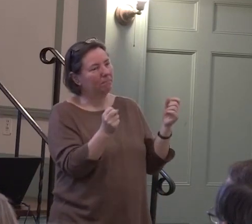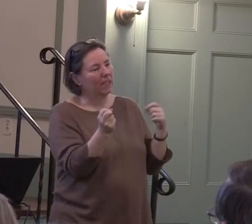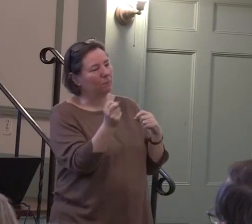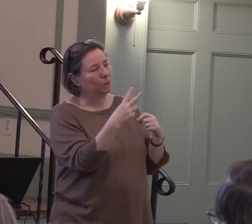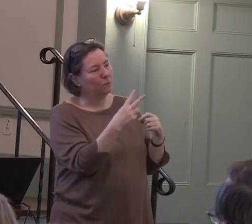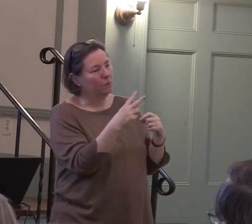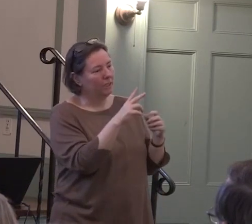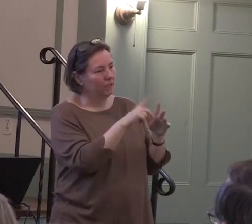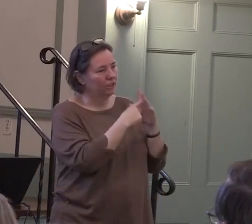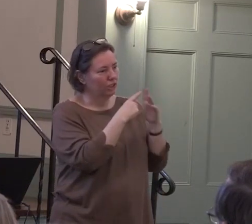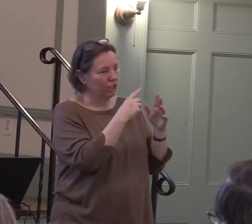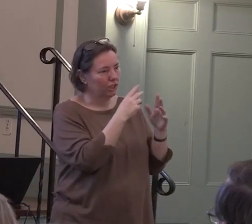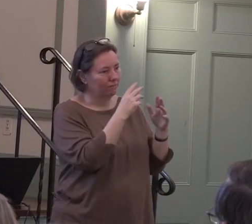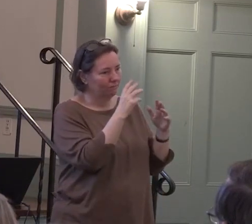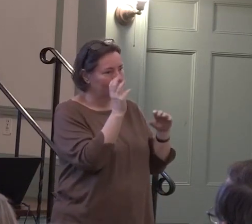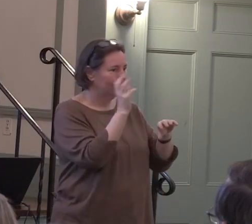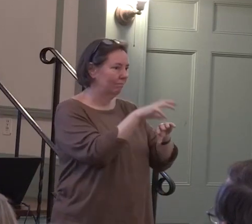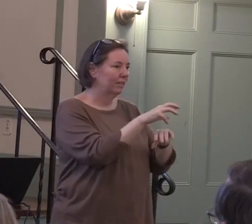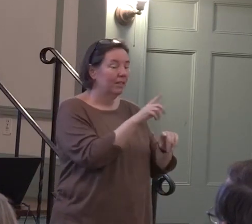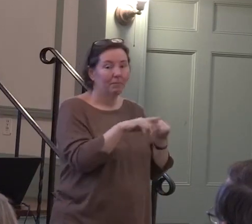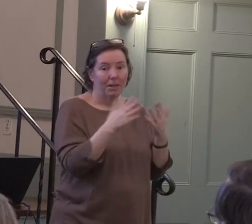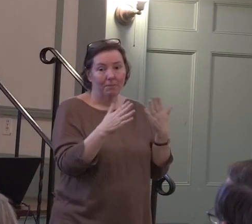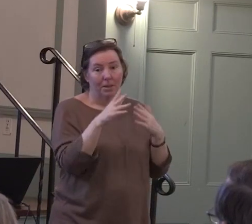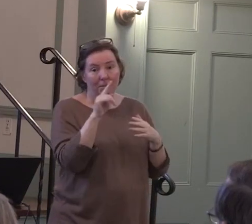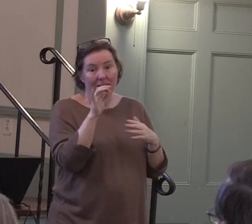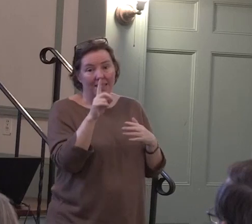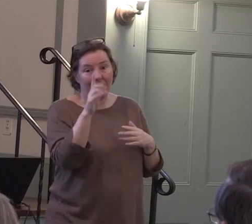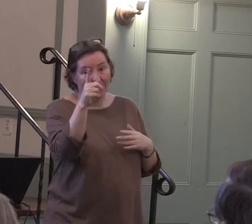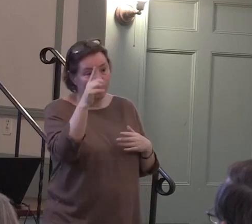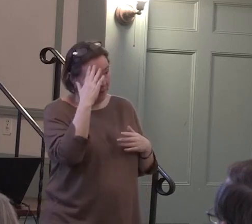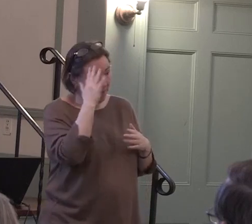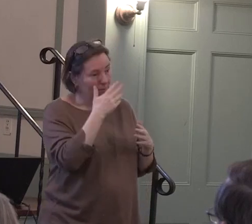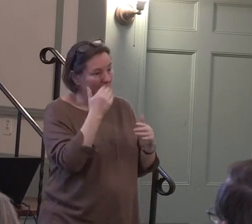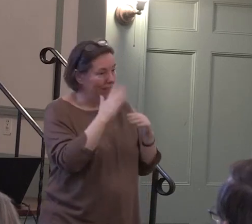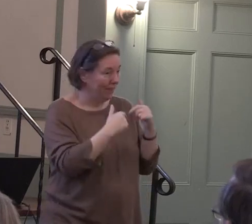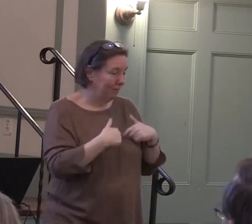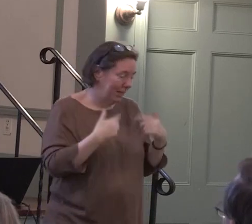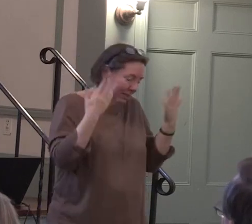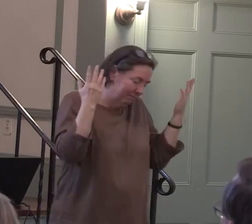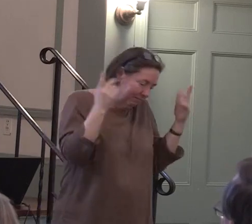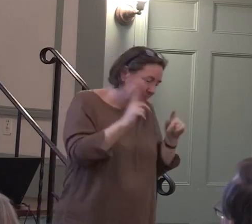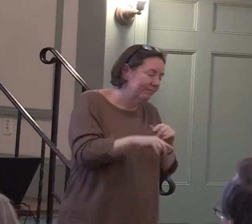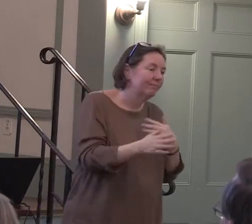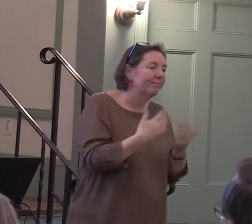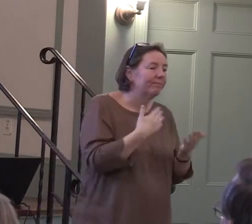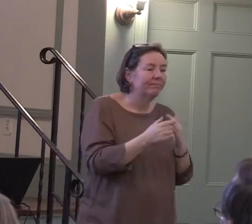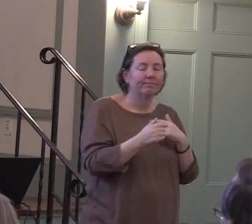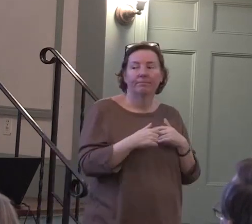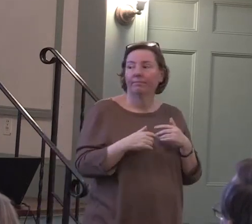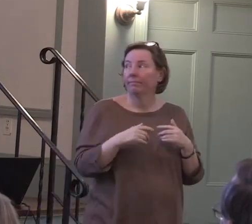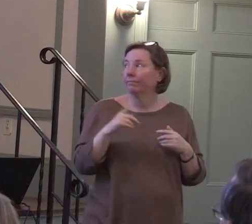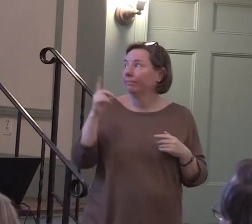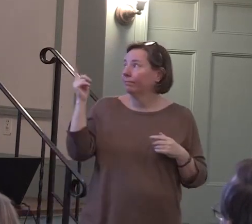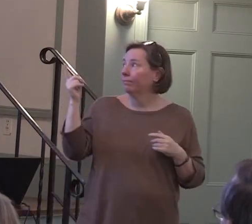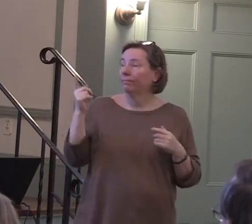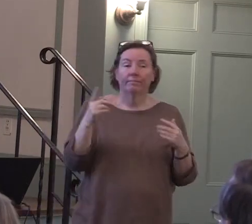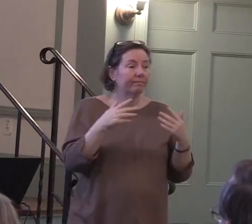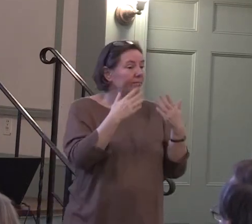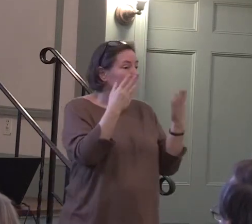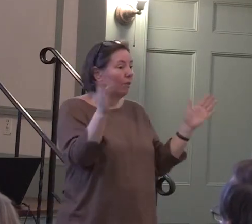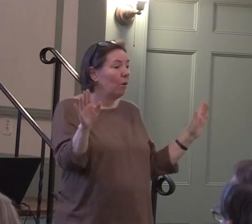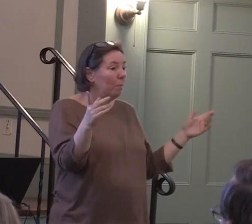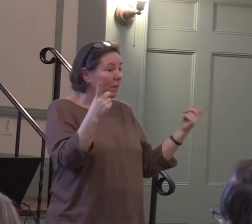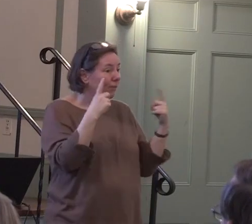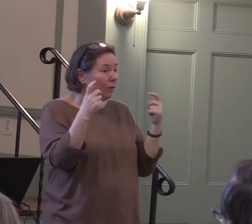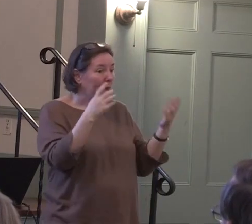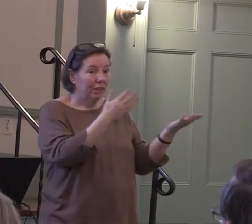But again, maybe Ted knows better than I do. I'm not sure. But on that note, I would like to